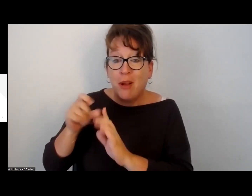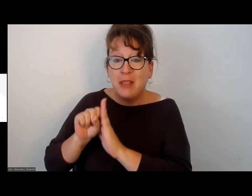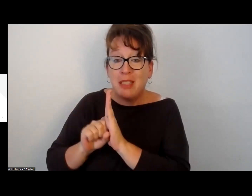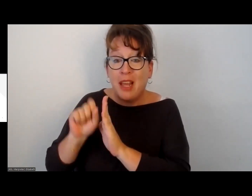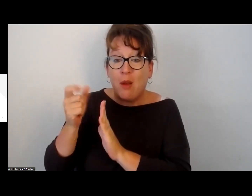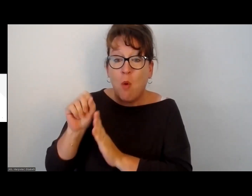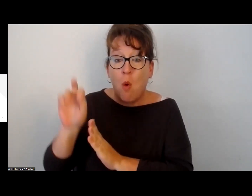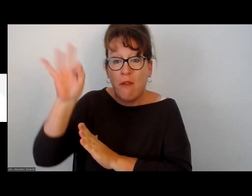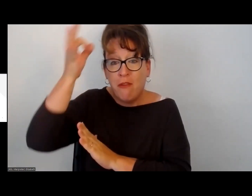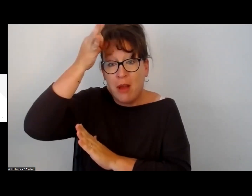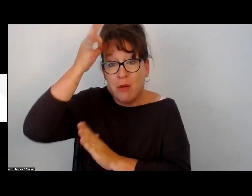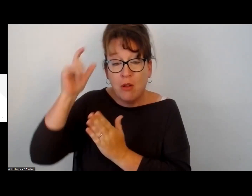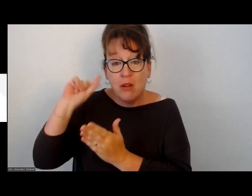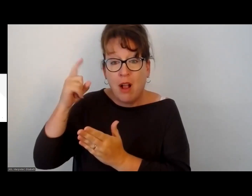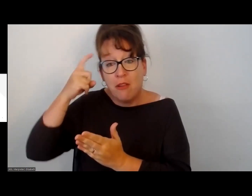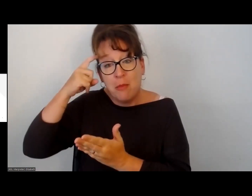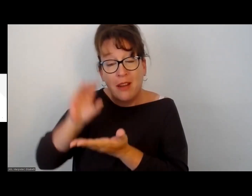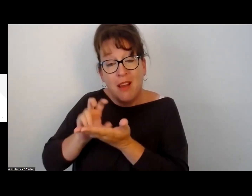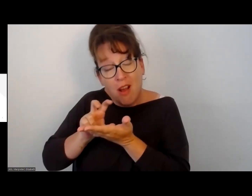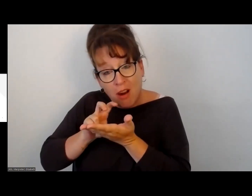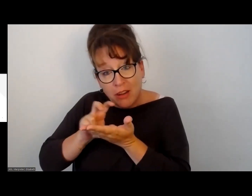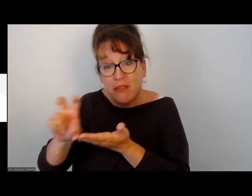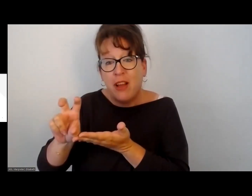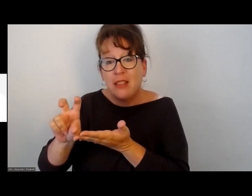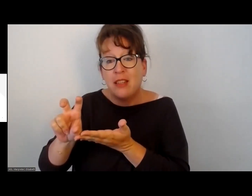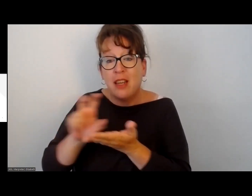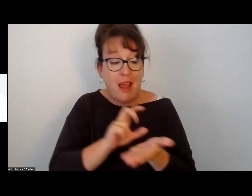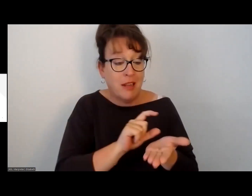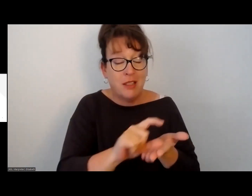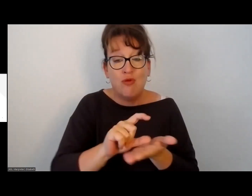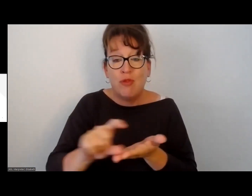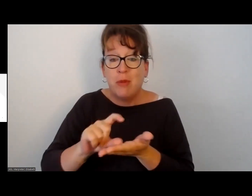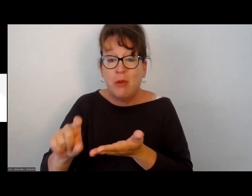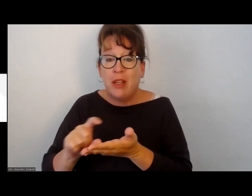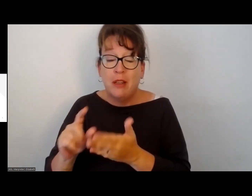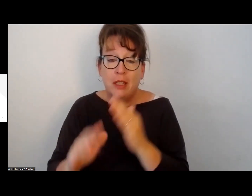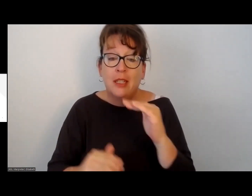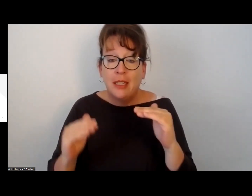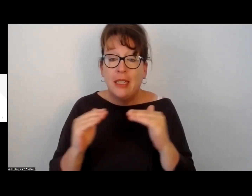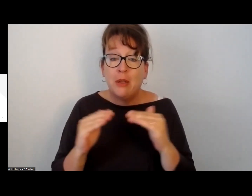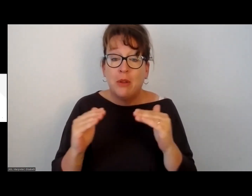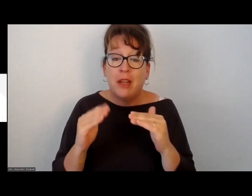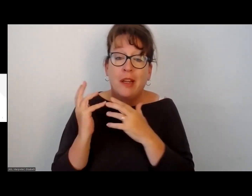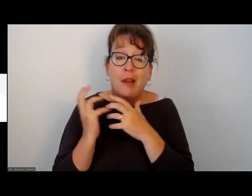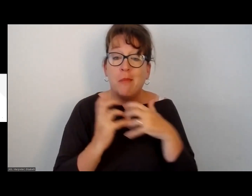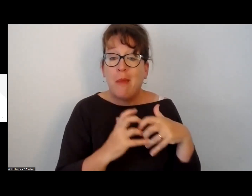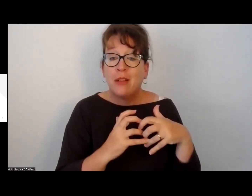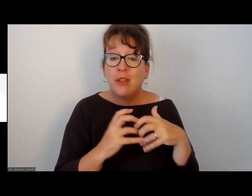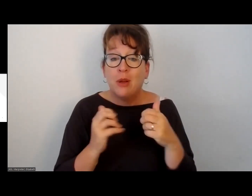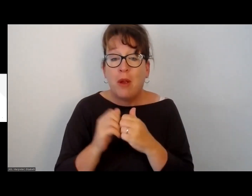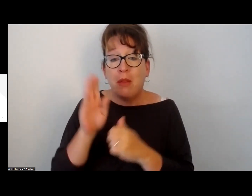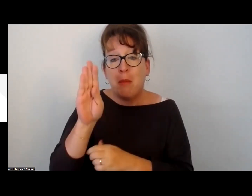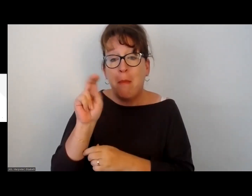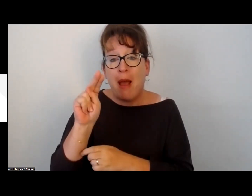dollars, are being distributed, in alignment with the Biden administration's Justice